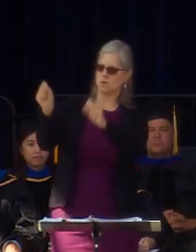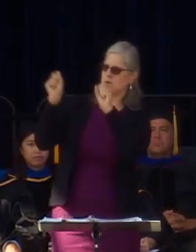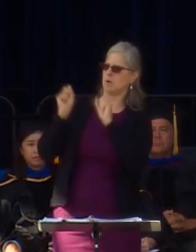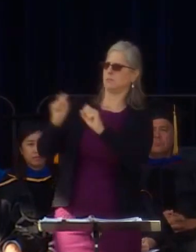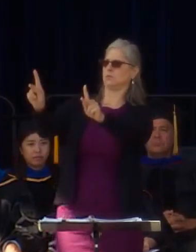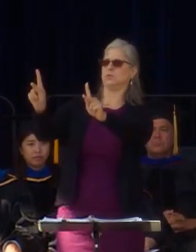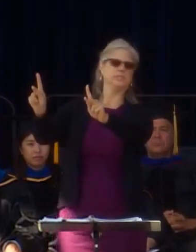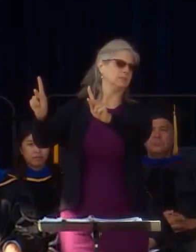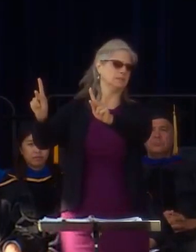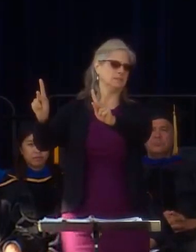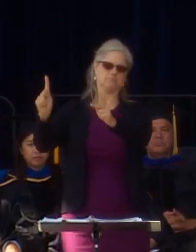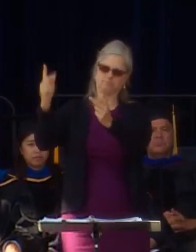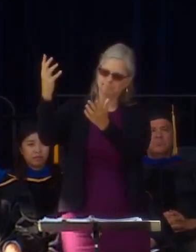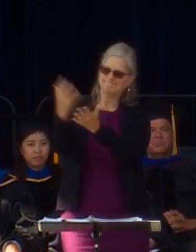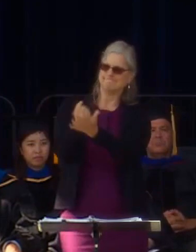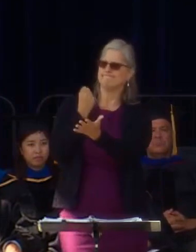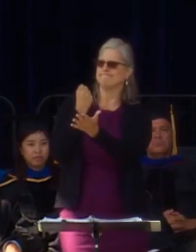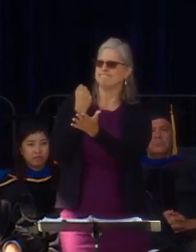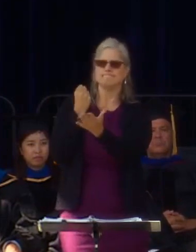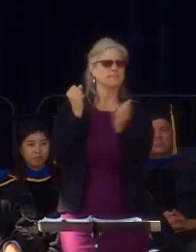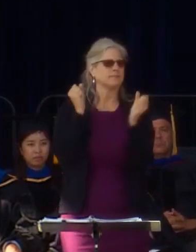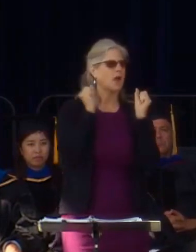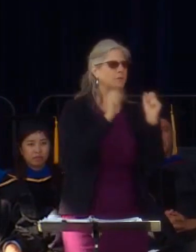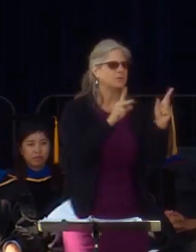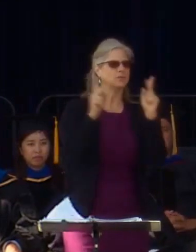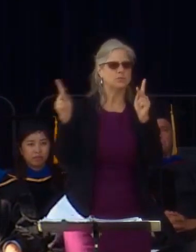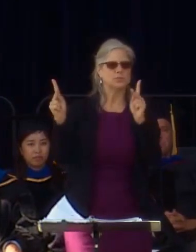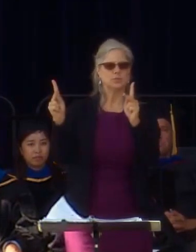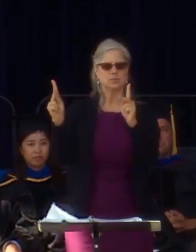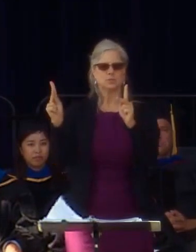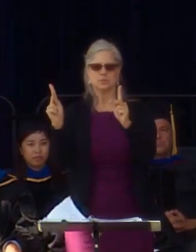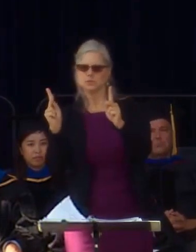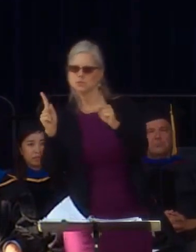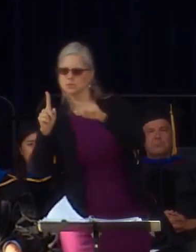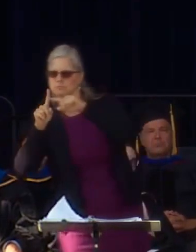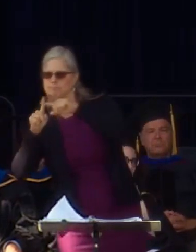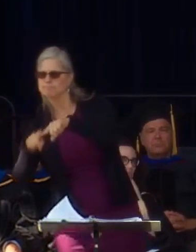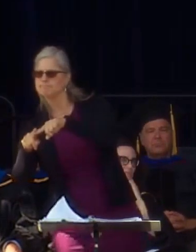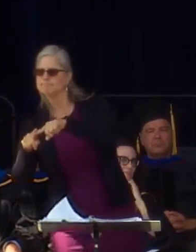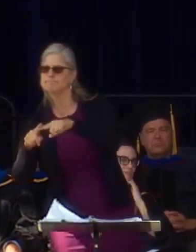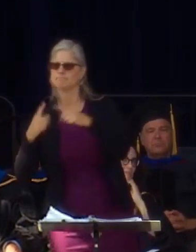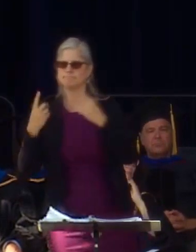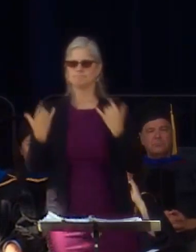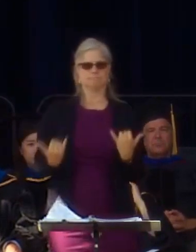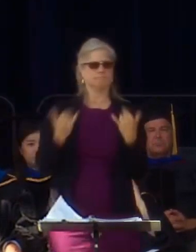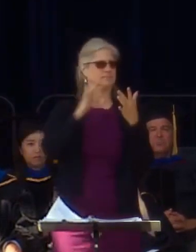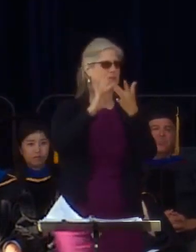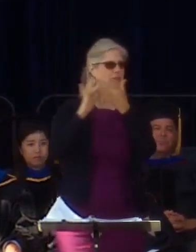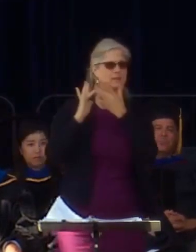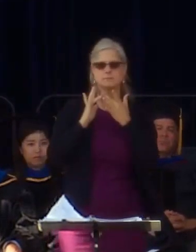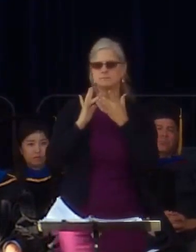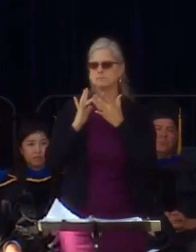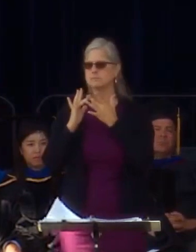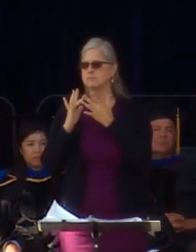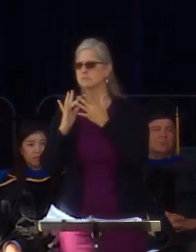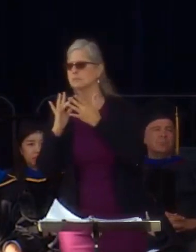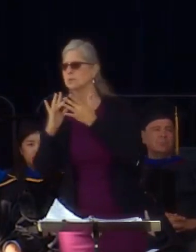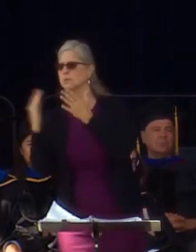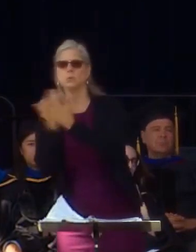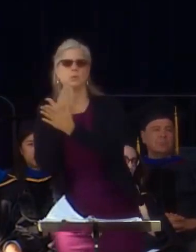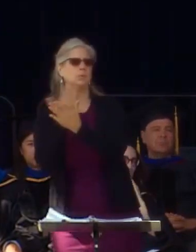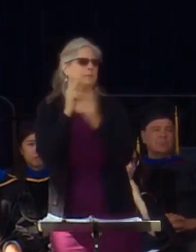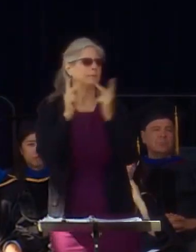opportunity. It's an opportunity to lean on your existing network, to make new